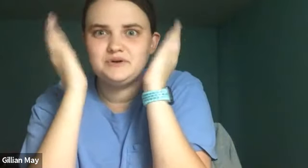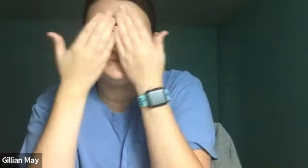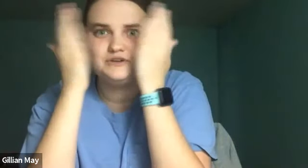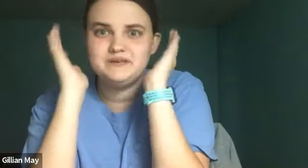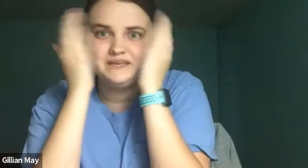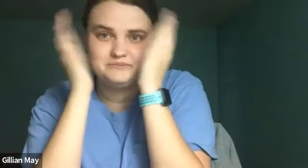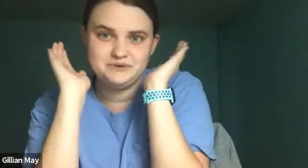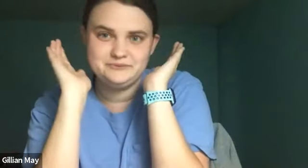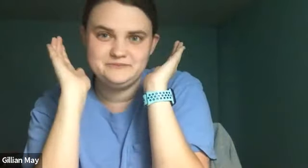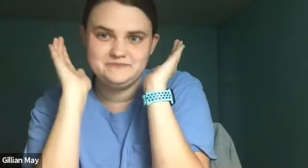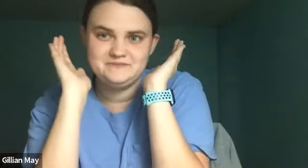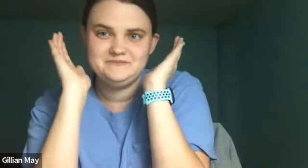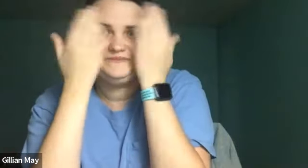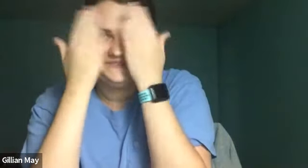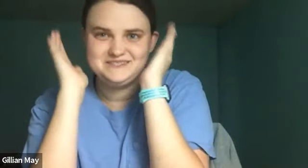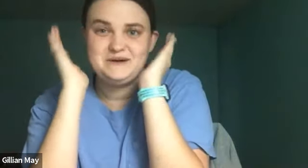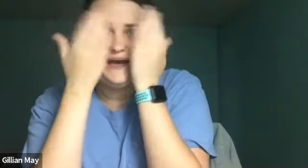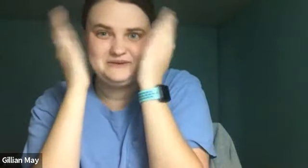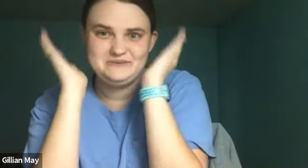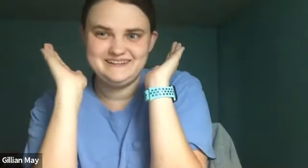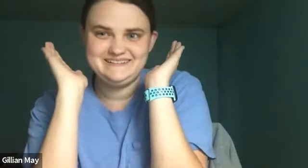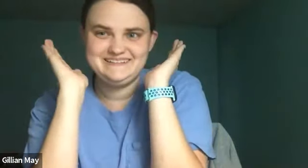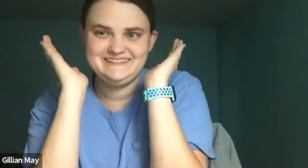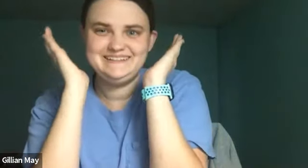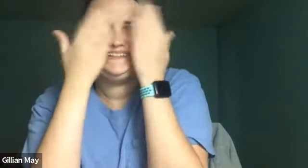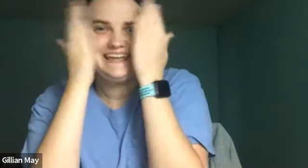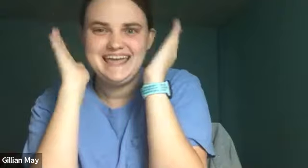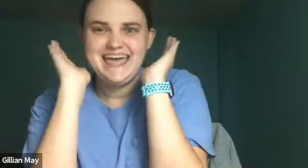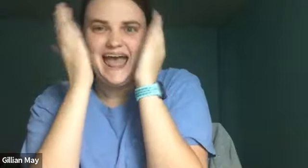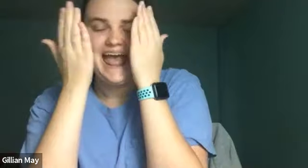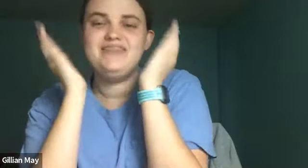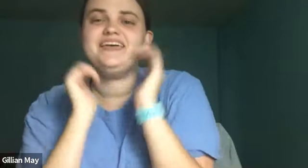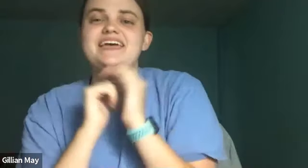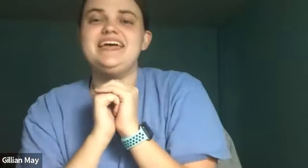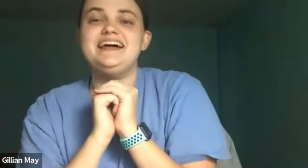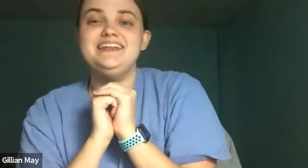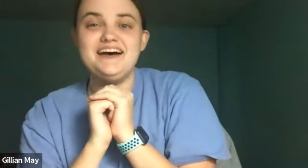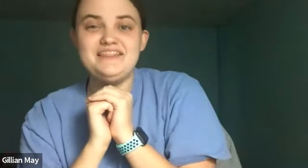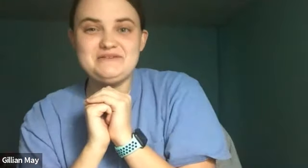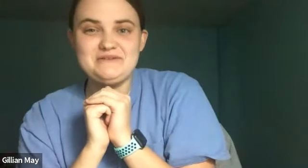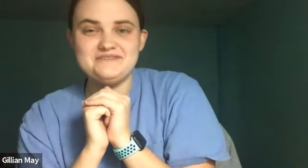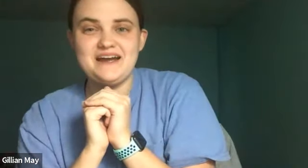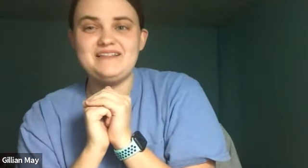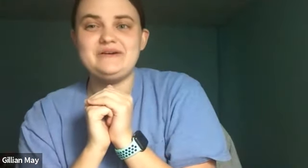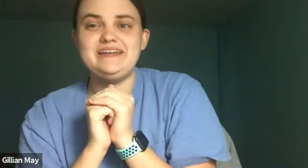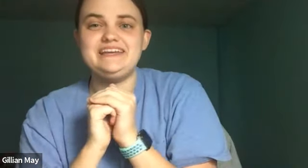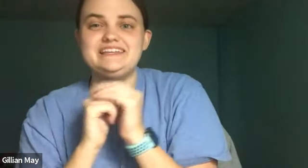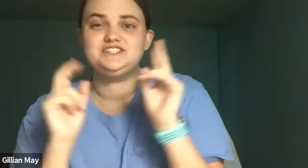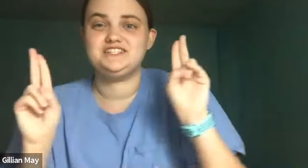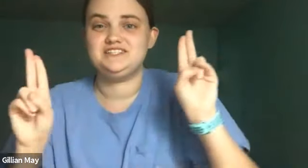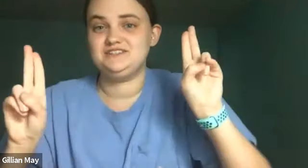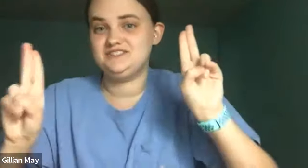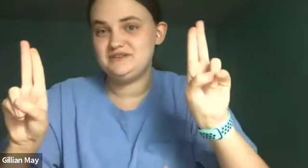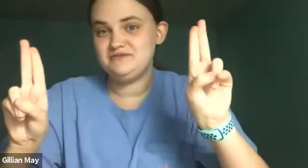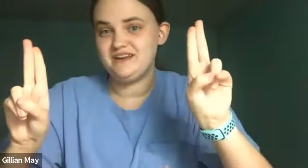peekaboo. So peekaboo. So Halloween. And then another one for Halloween is just your 2